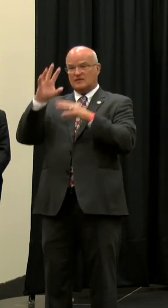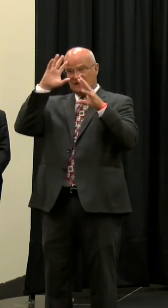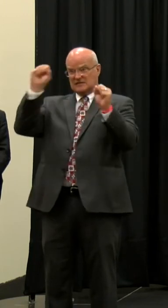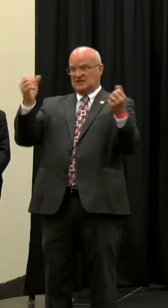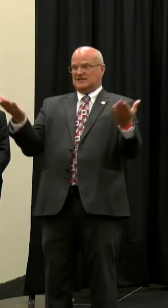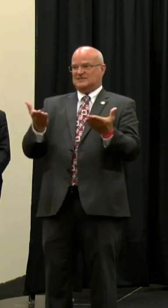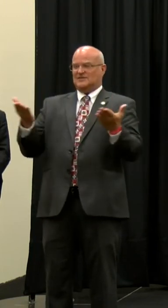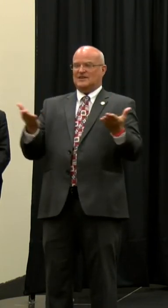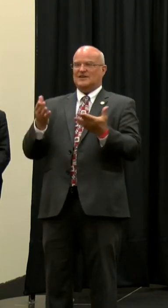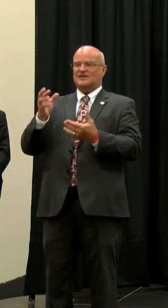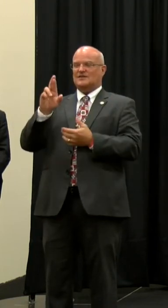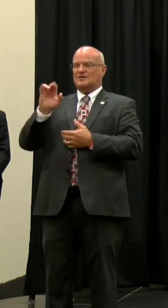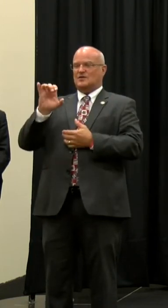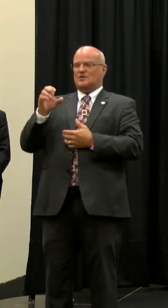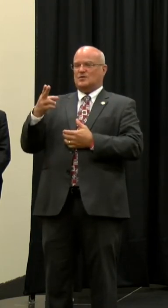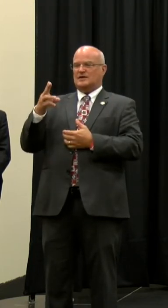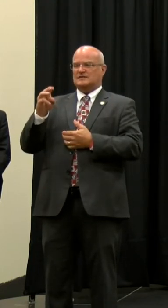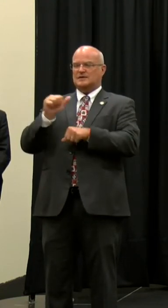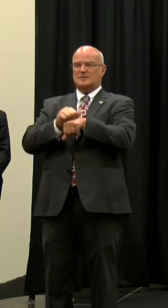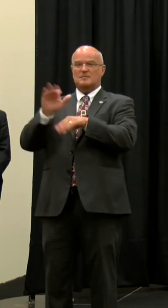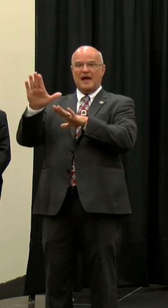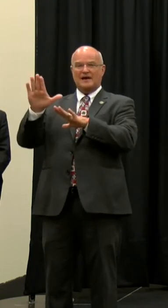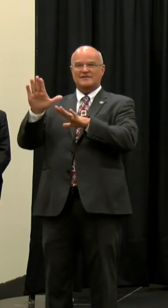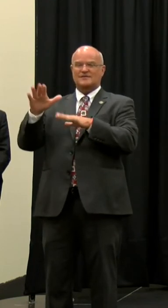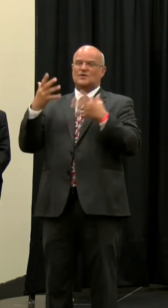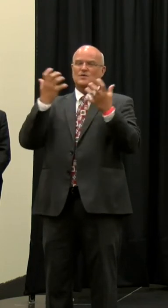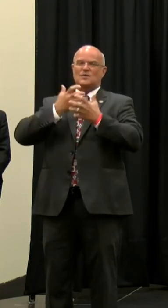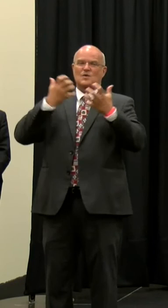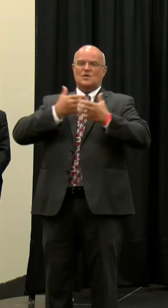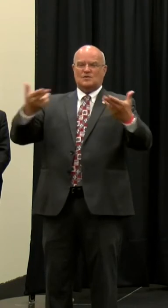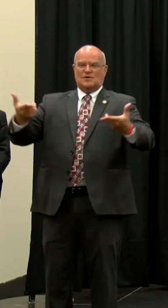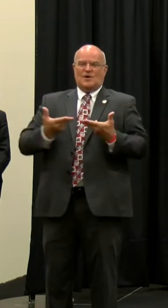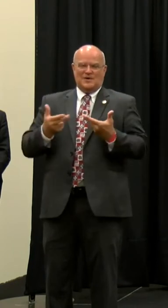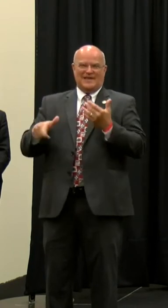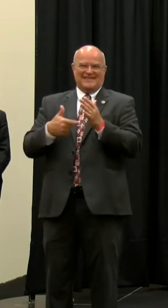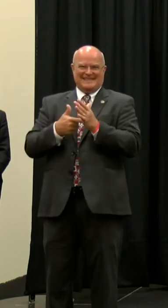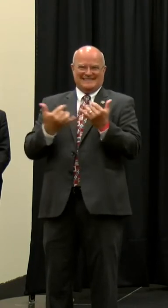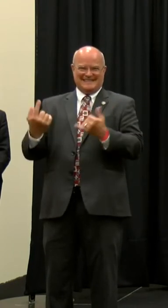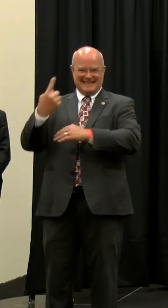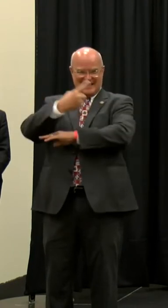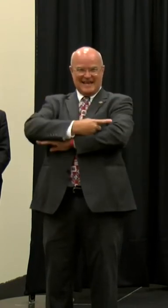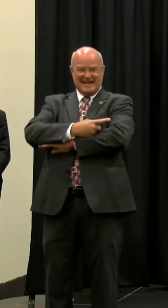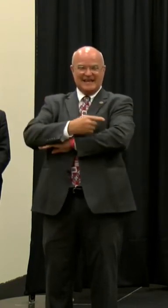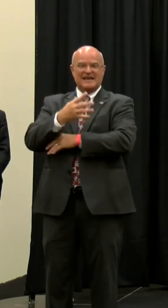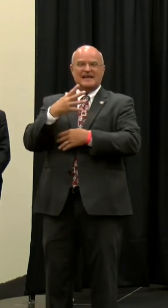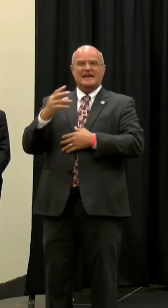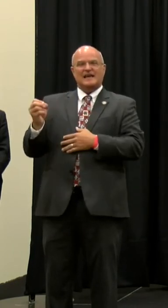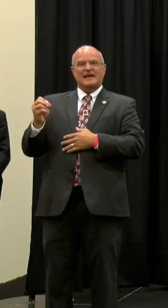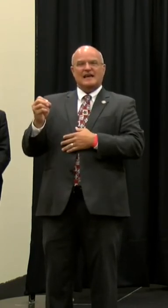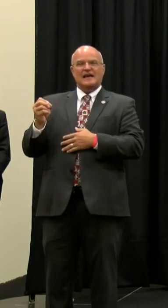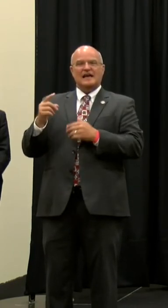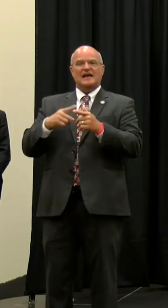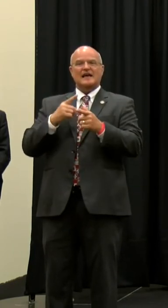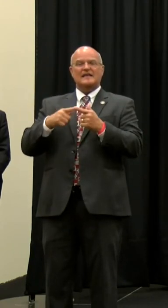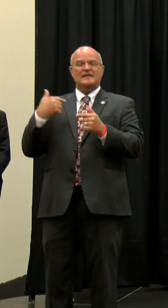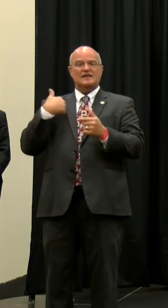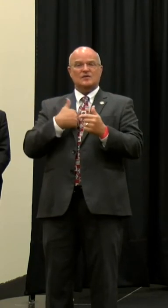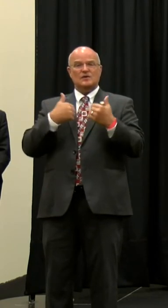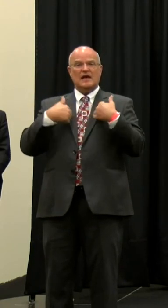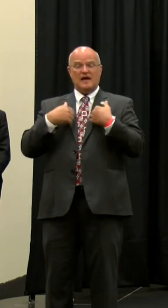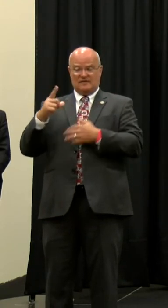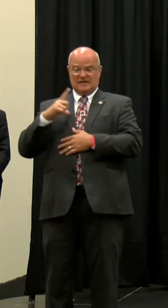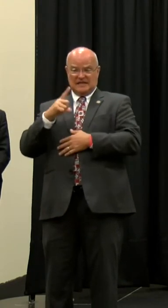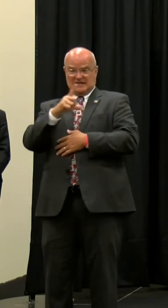chancellor here at Rich Mountain for incredible hosting of this event today. And then we have